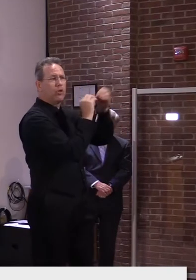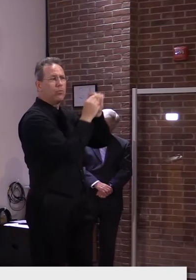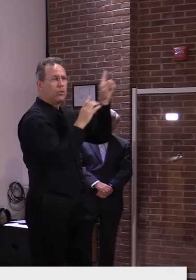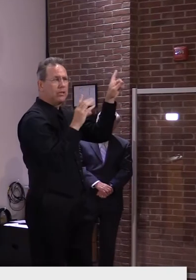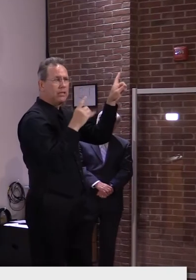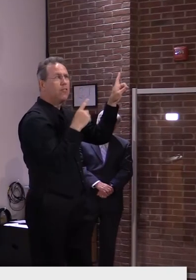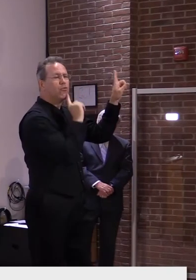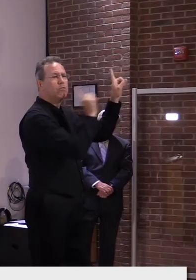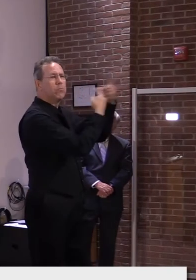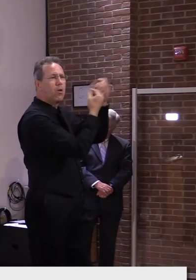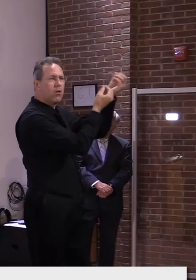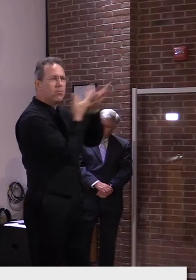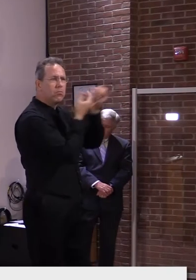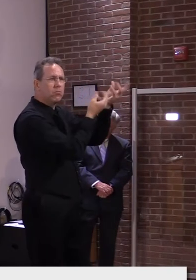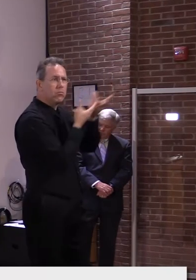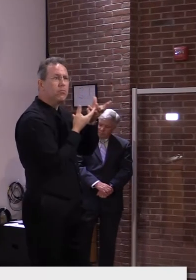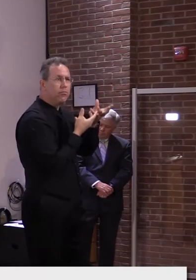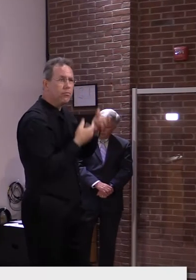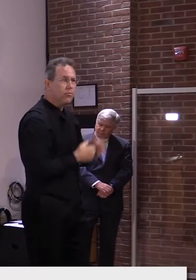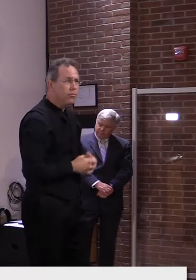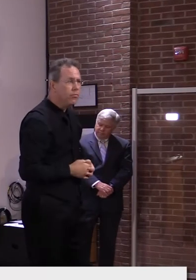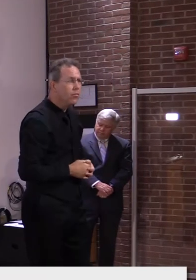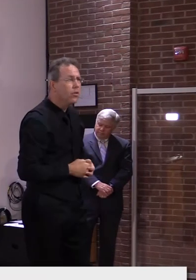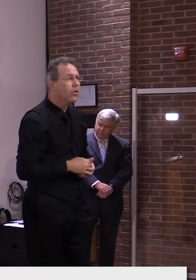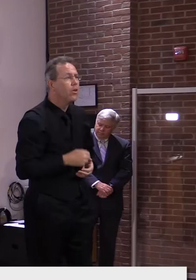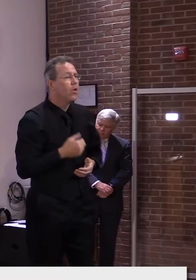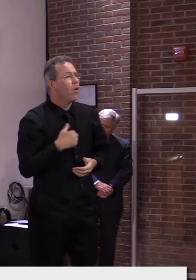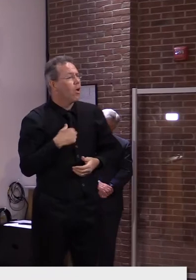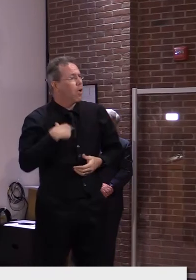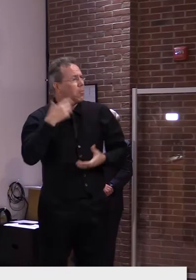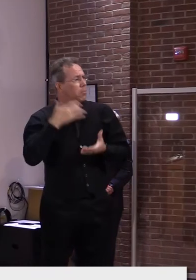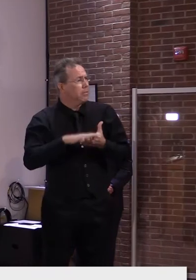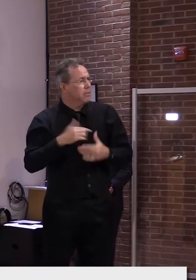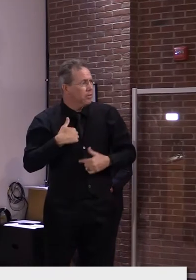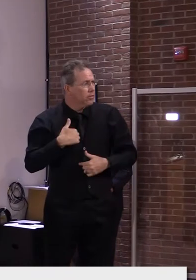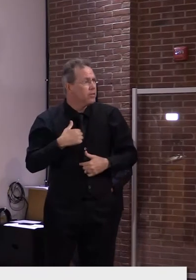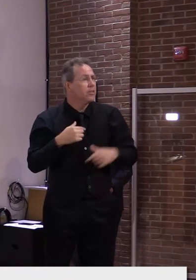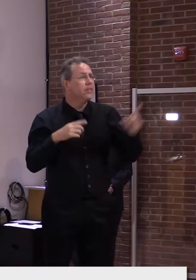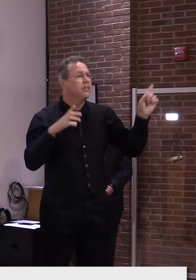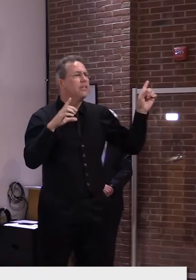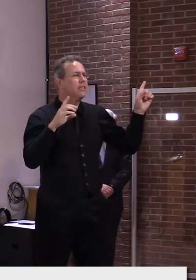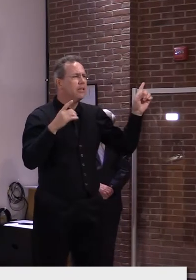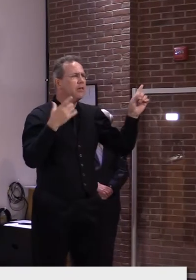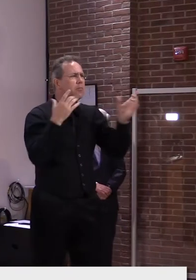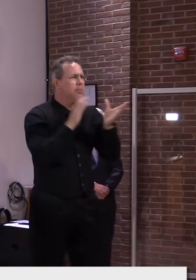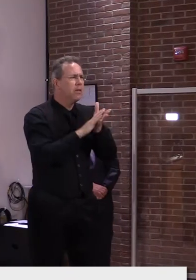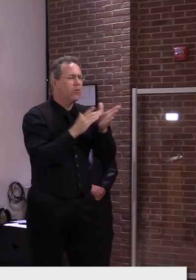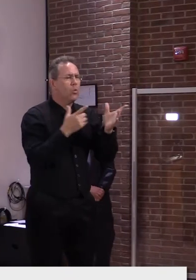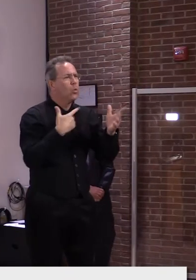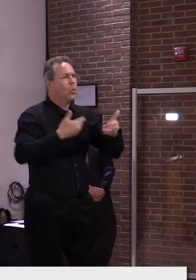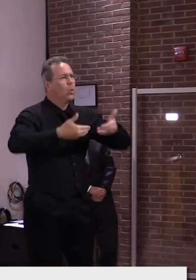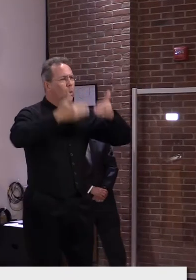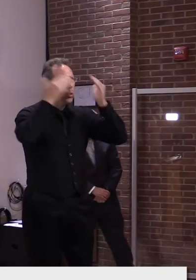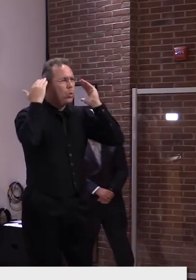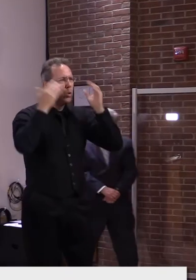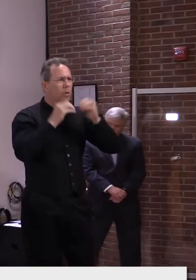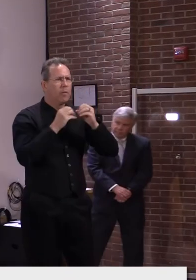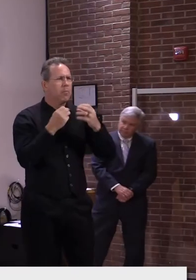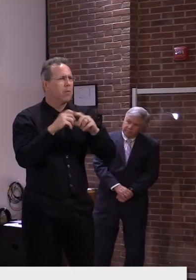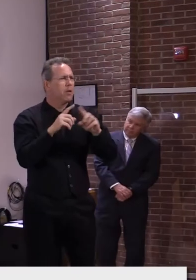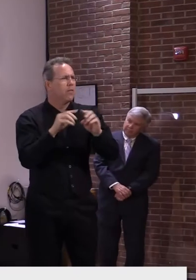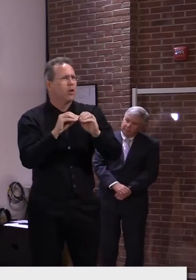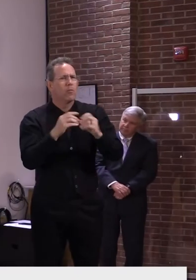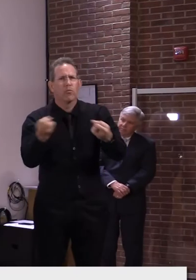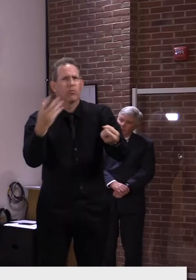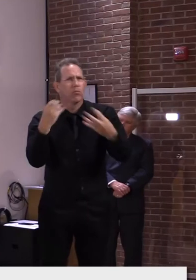Our belief is that their crew is overwhelmed with just the number of reports to the